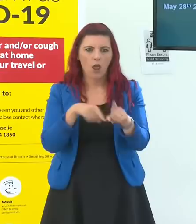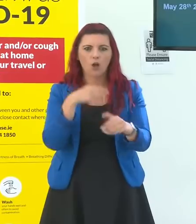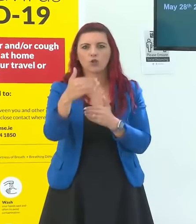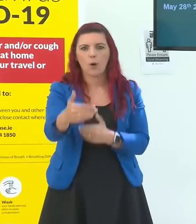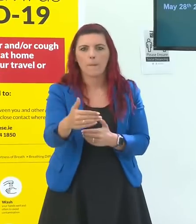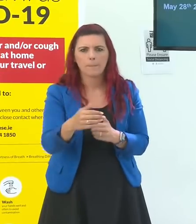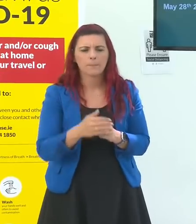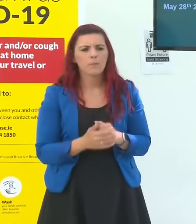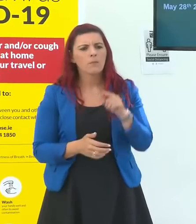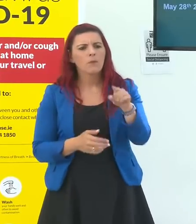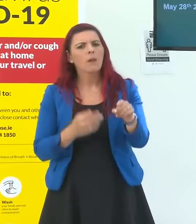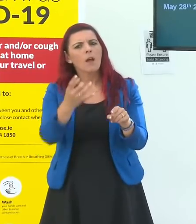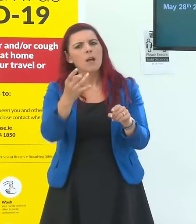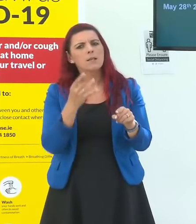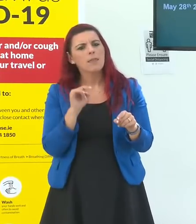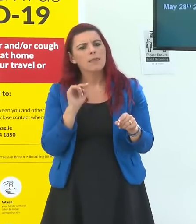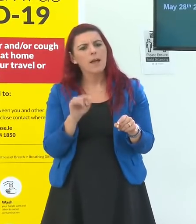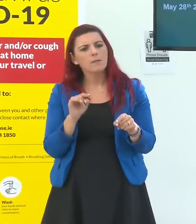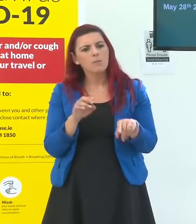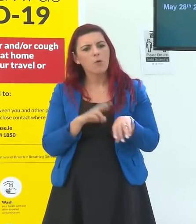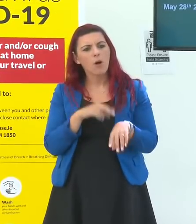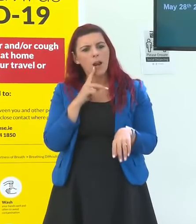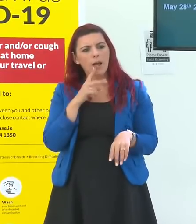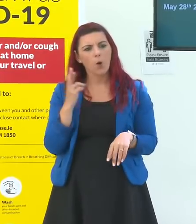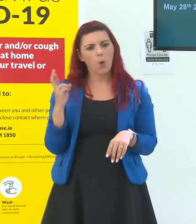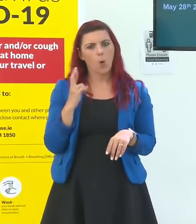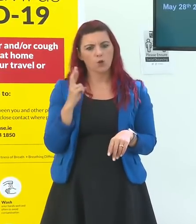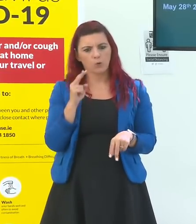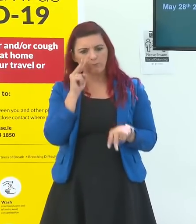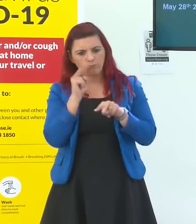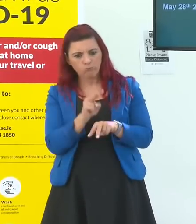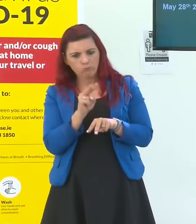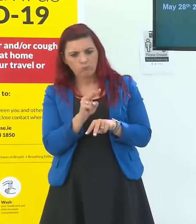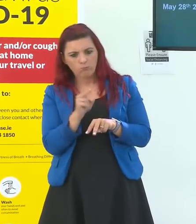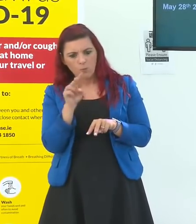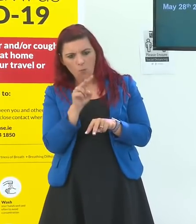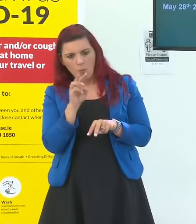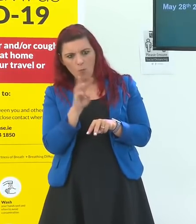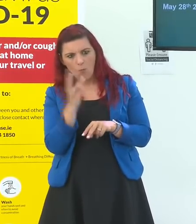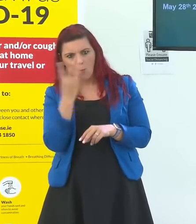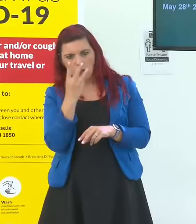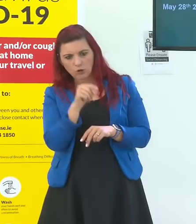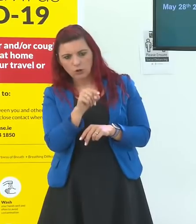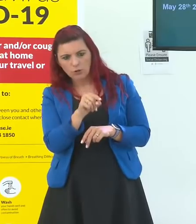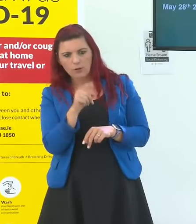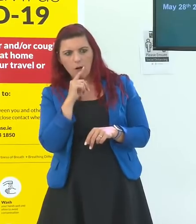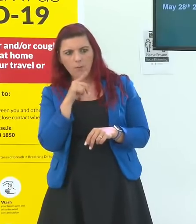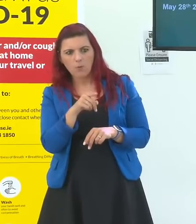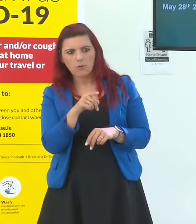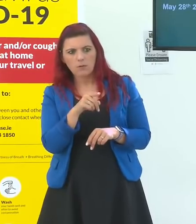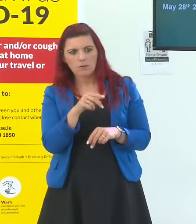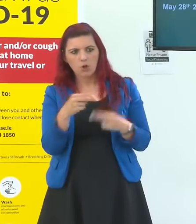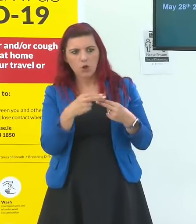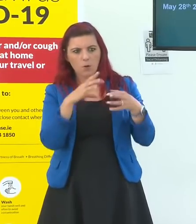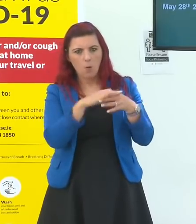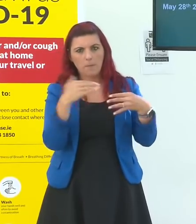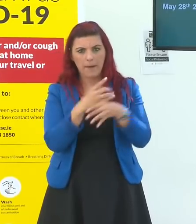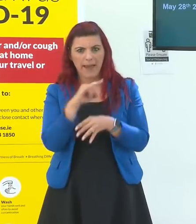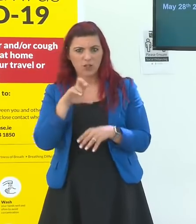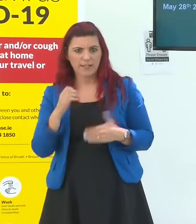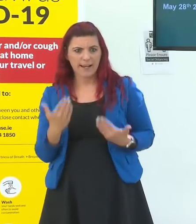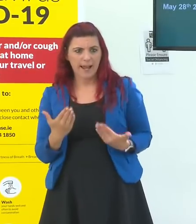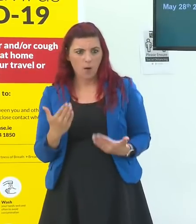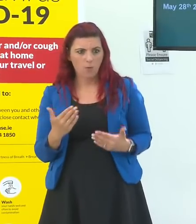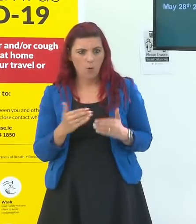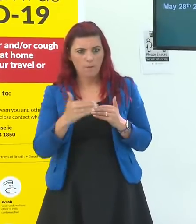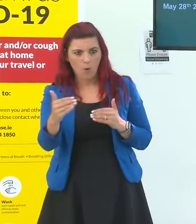that amount to a closer oversight of private nursing homes by the HSE? Is that a fair characterisation? Going forward,